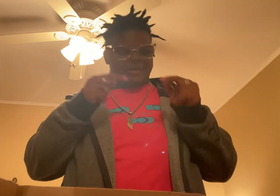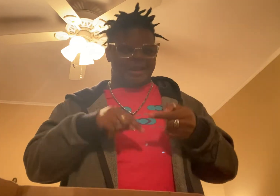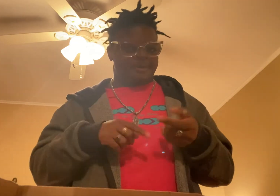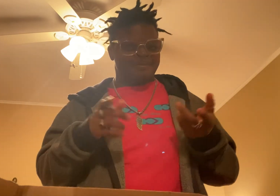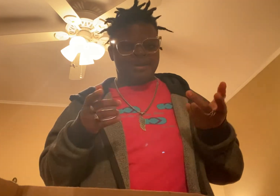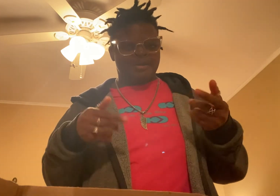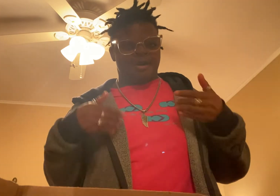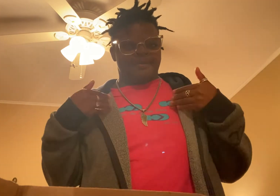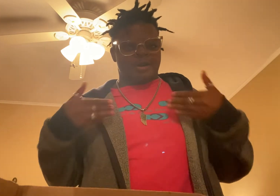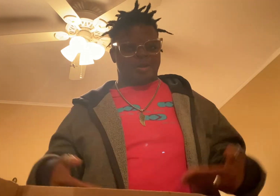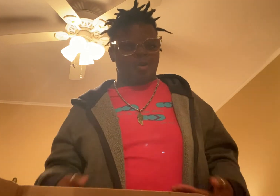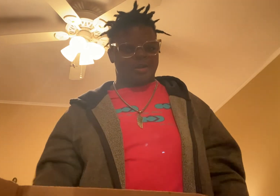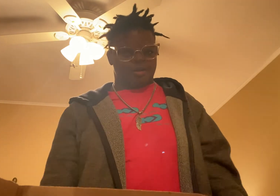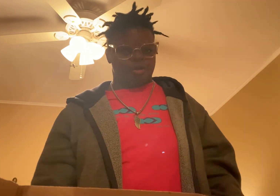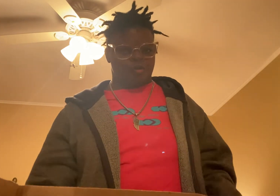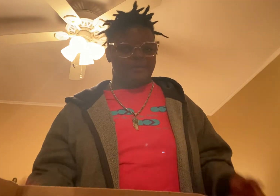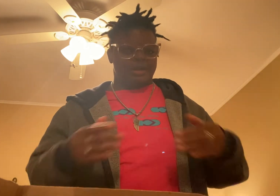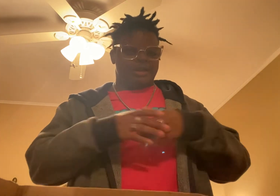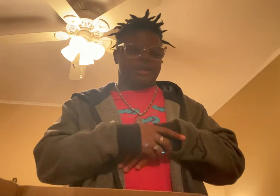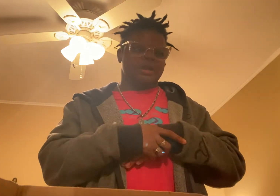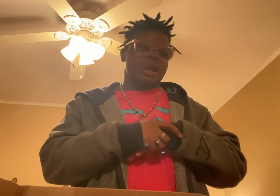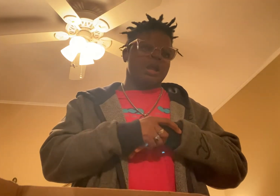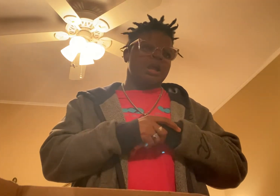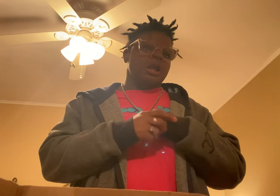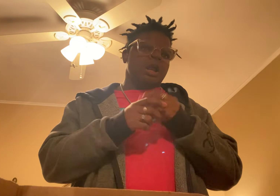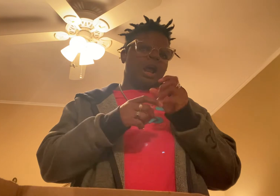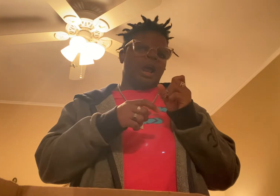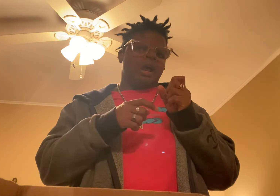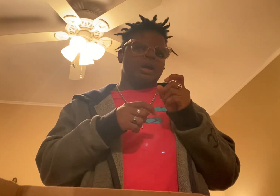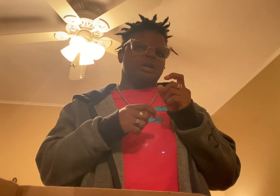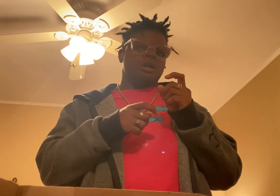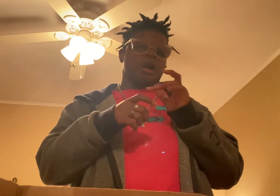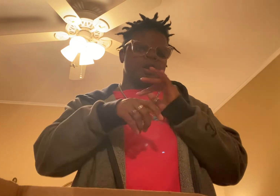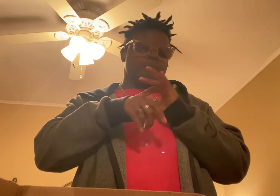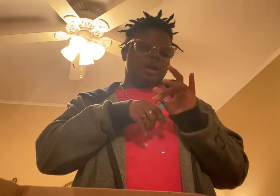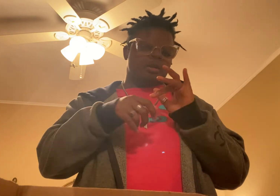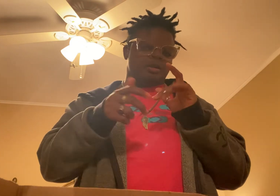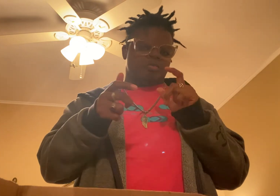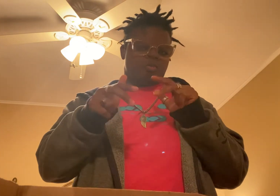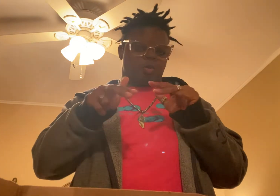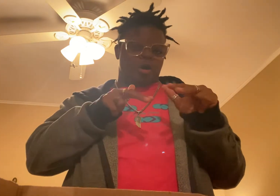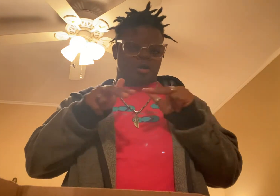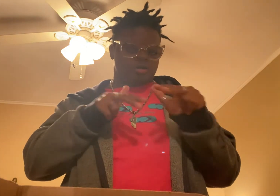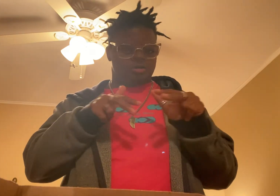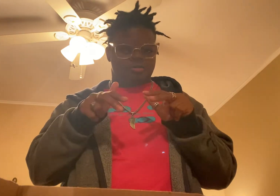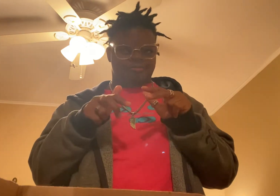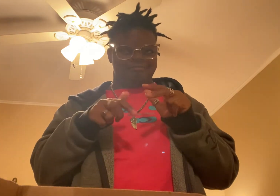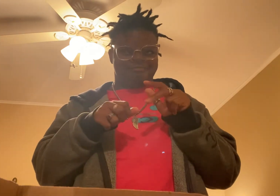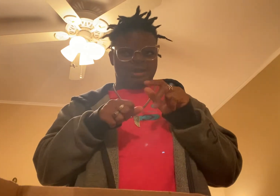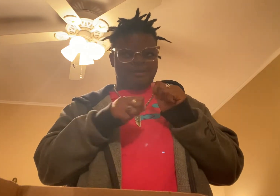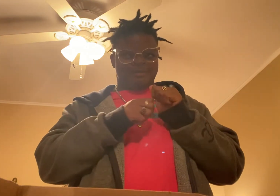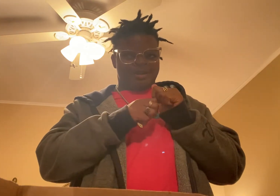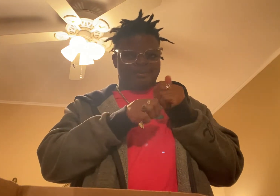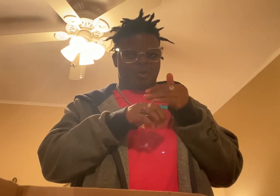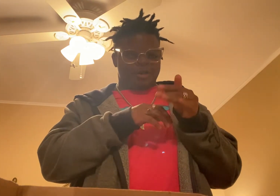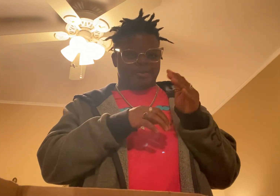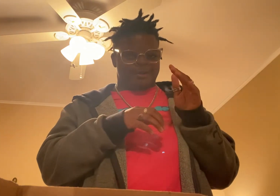pain on my lower extremities. And I could barely walk more than like